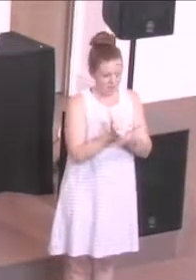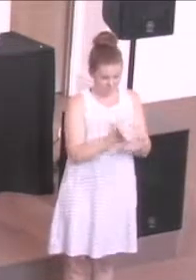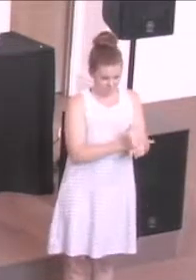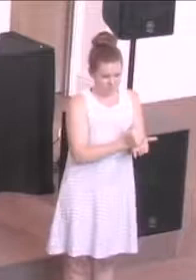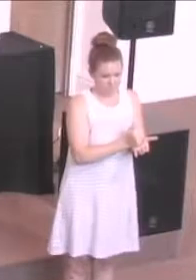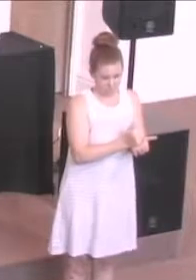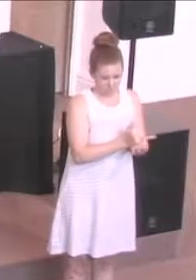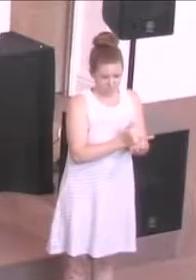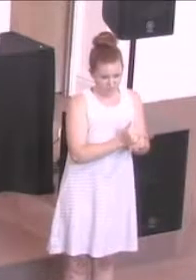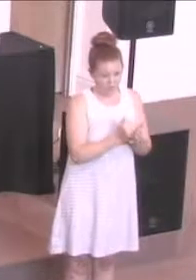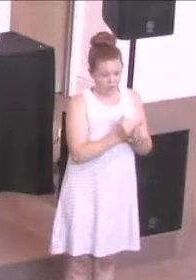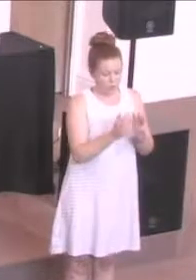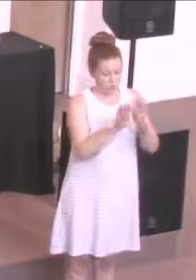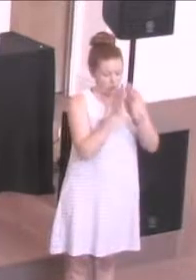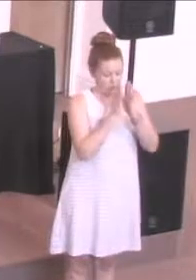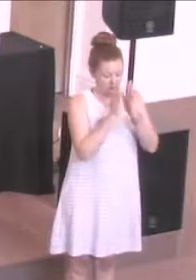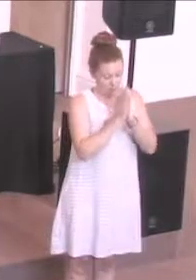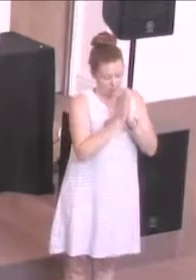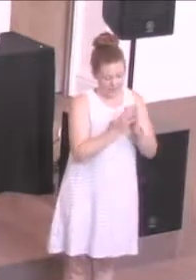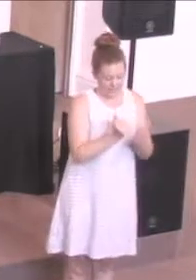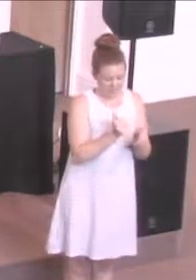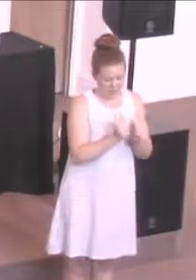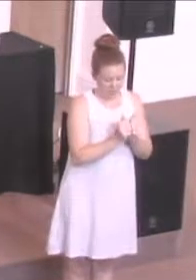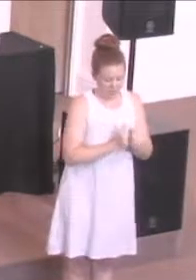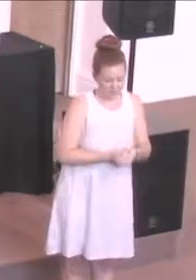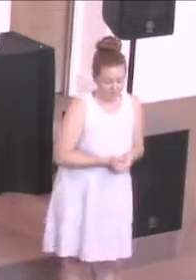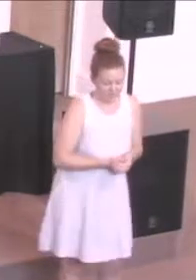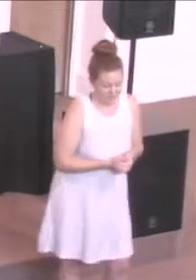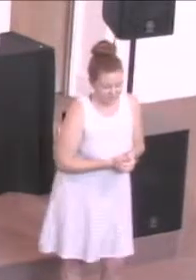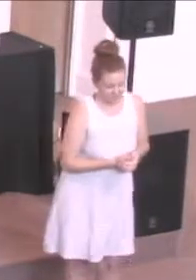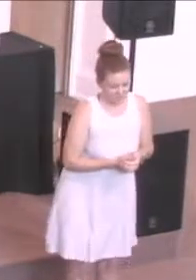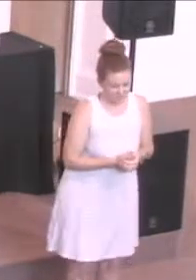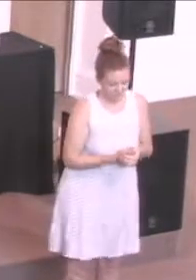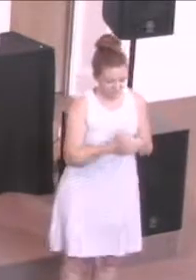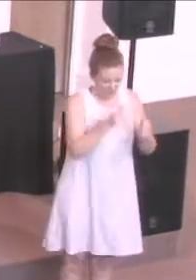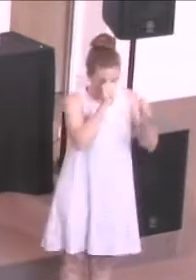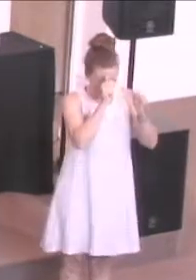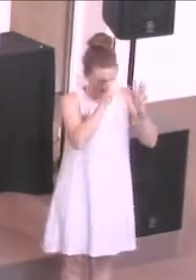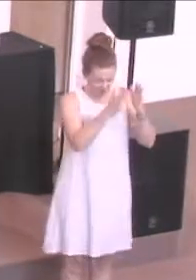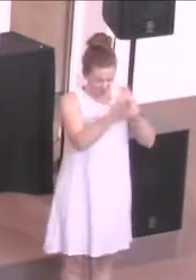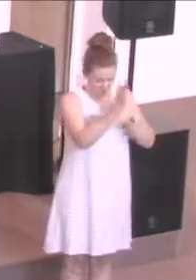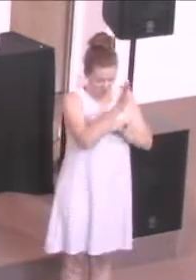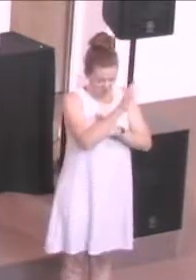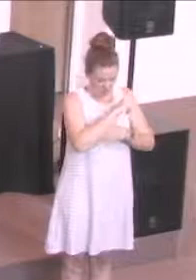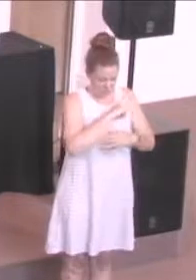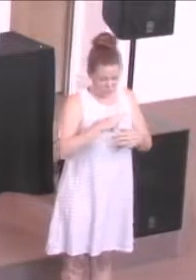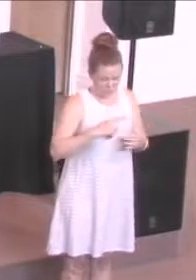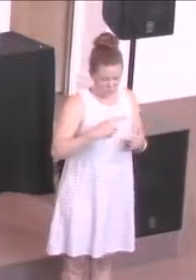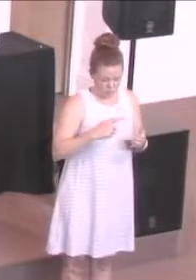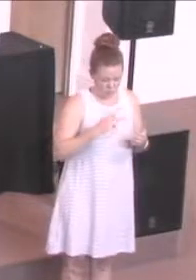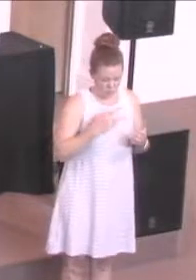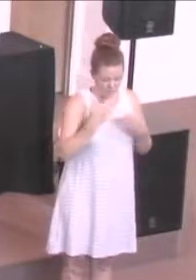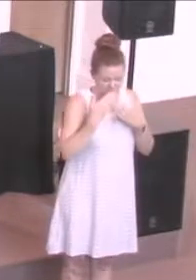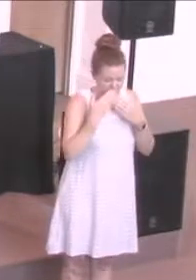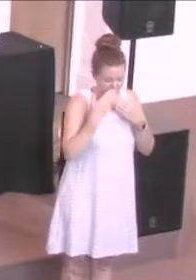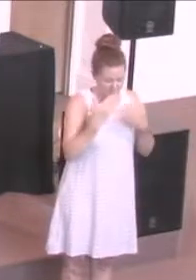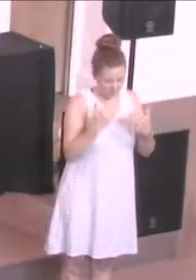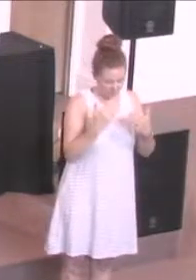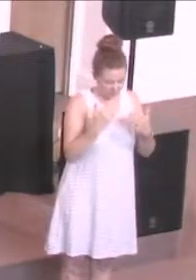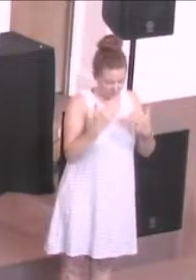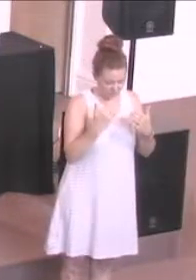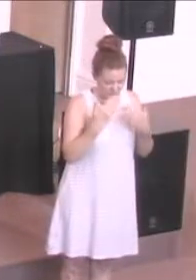So you bow your heads with me. We're going to bring in tonight's offering. Father God, Lord, we truly thank you. We thank you for